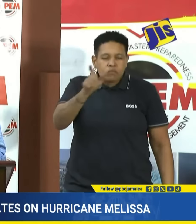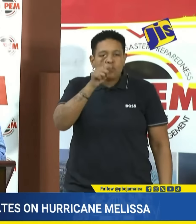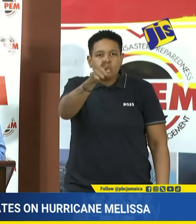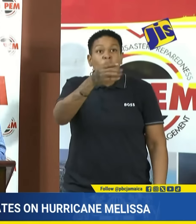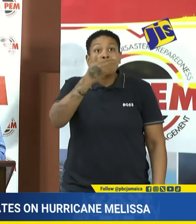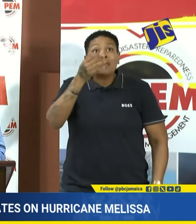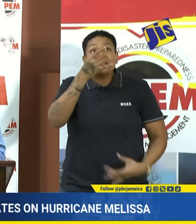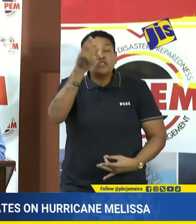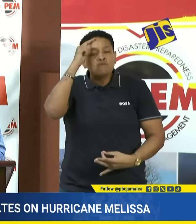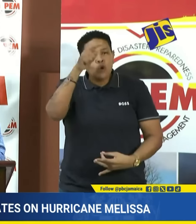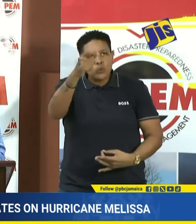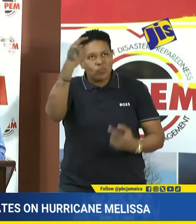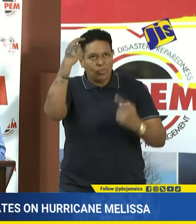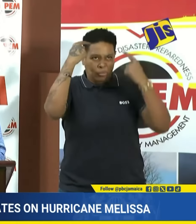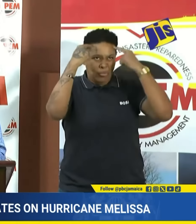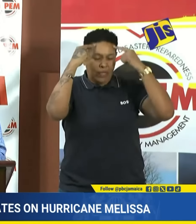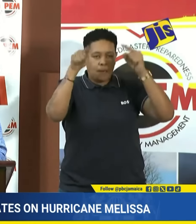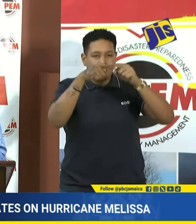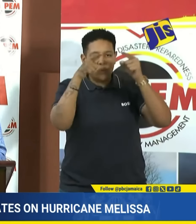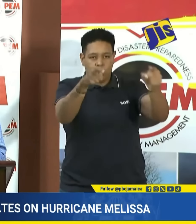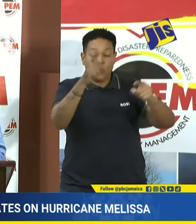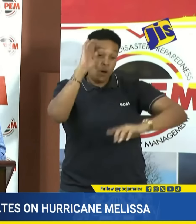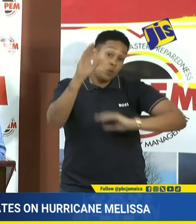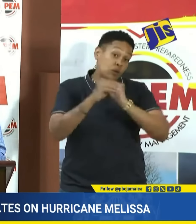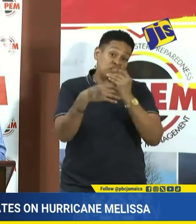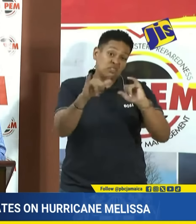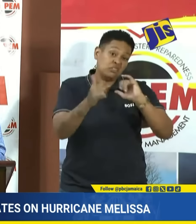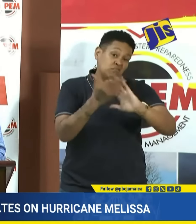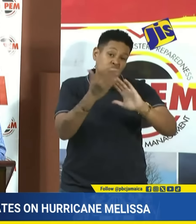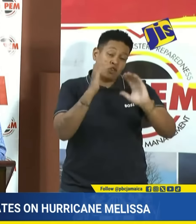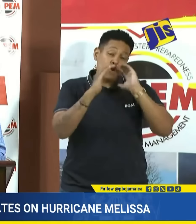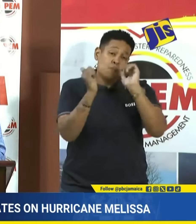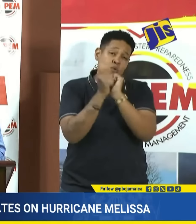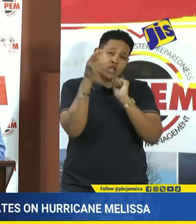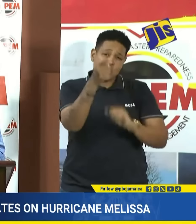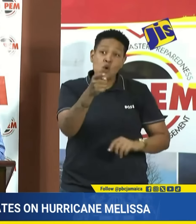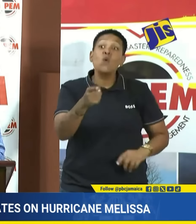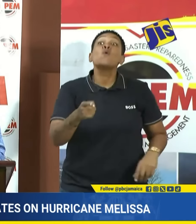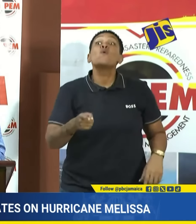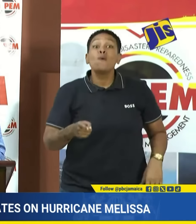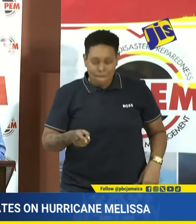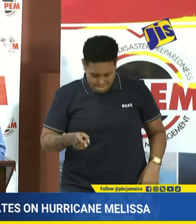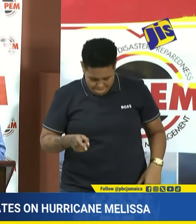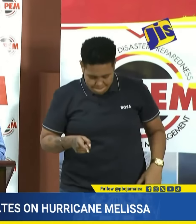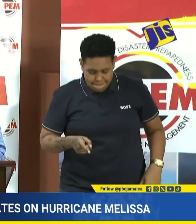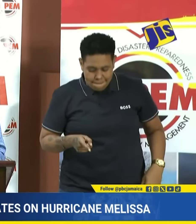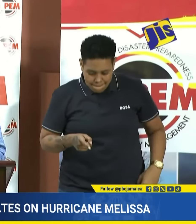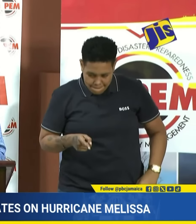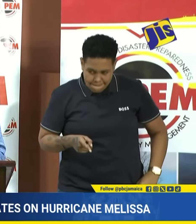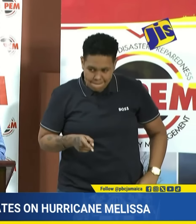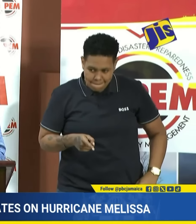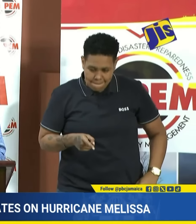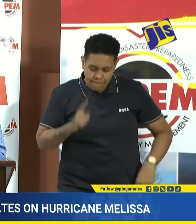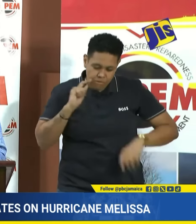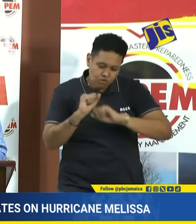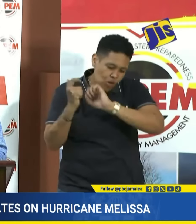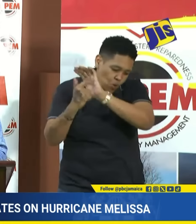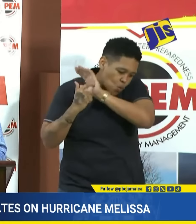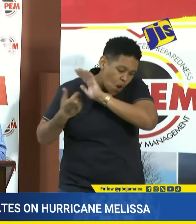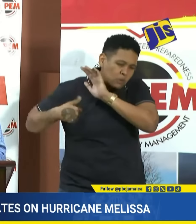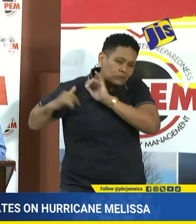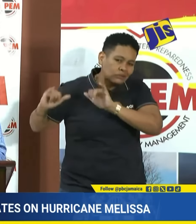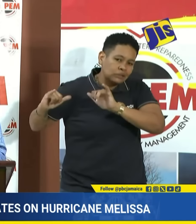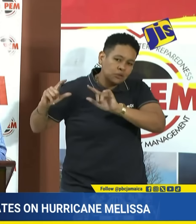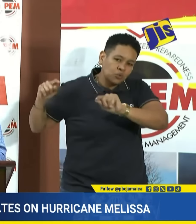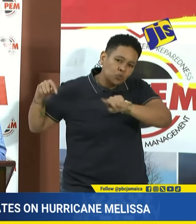has your best interest at heart and will continue to communicate to you as required and as we have